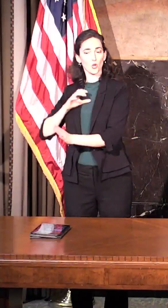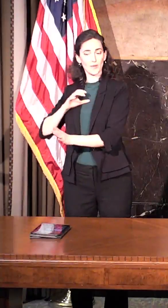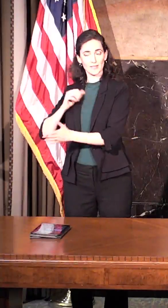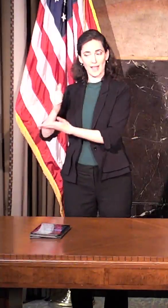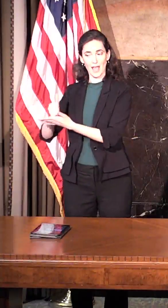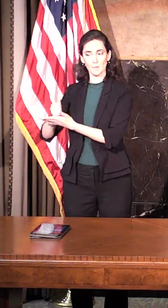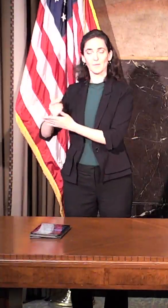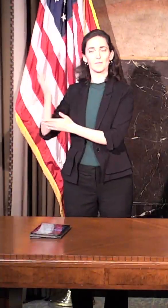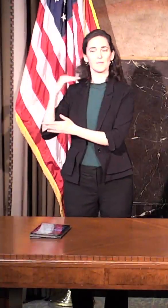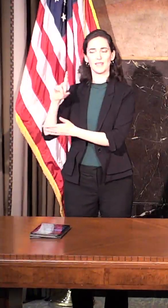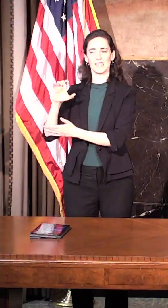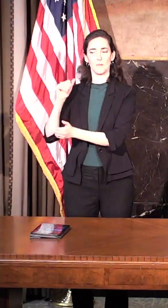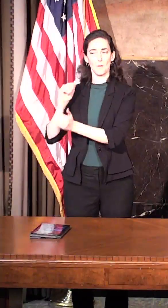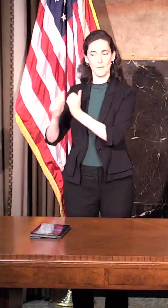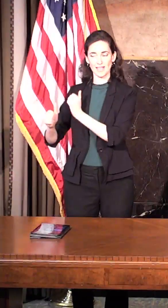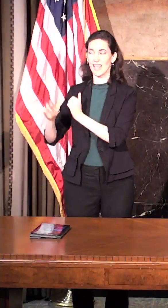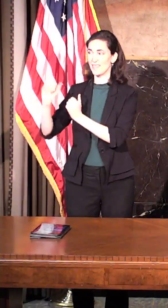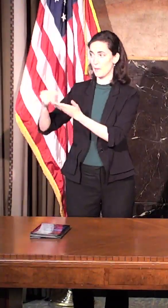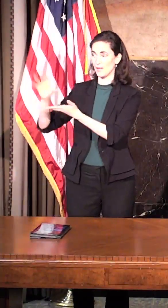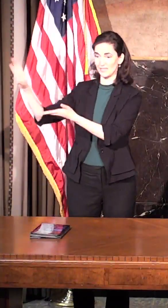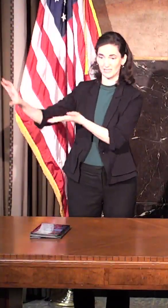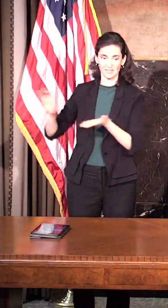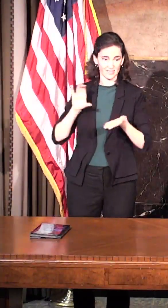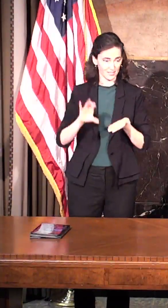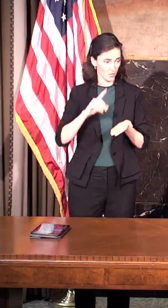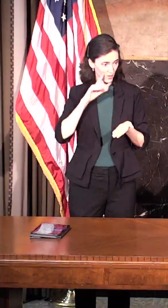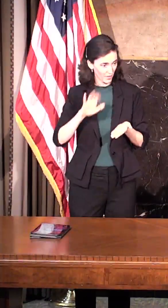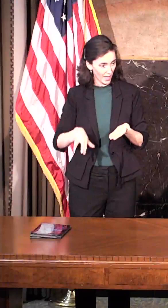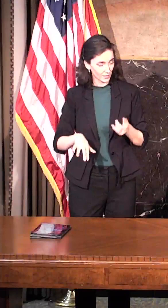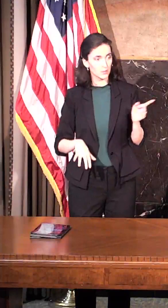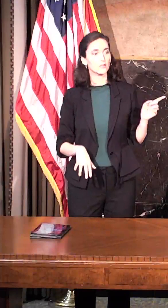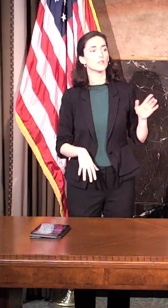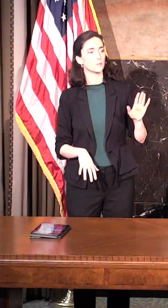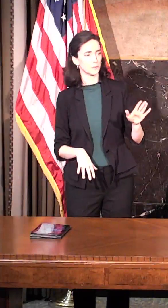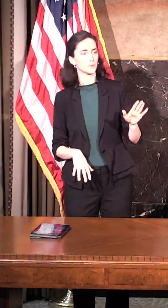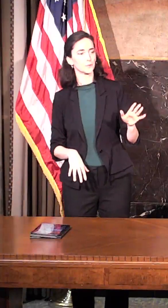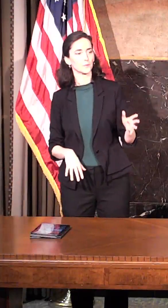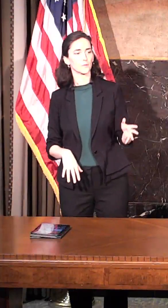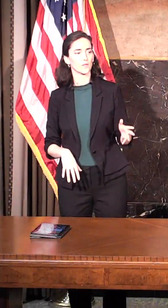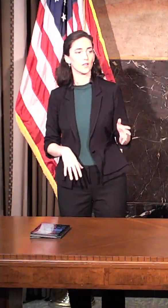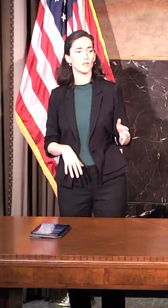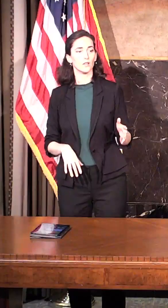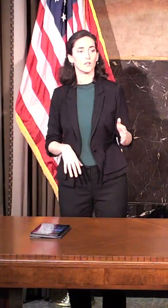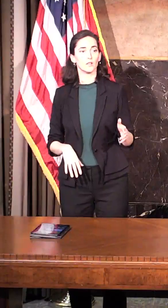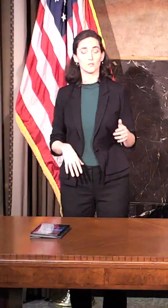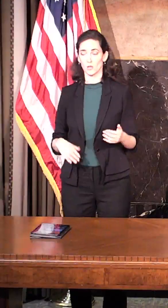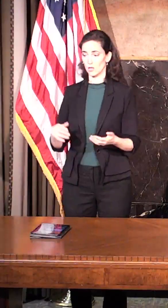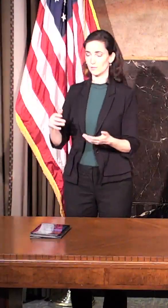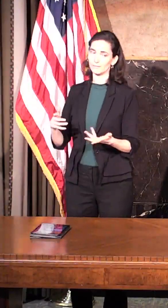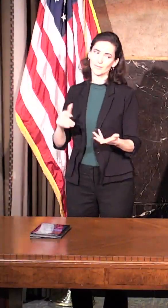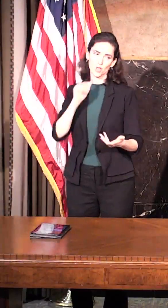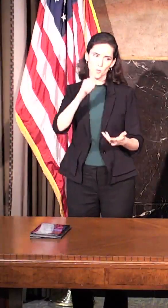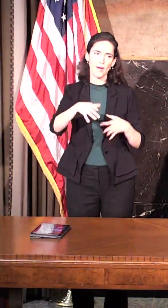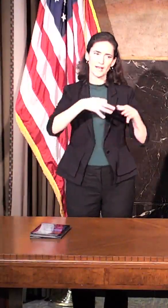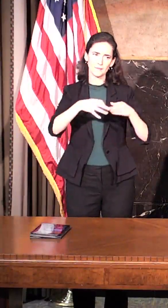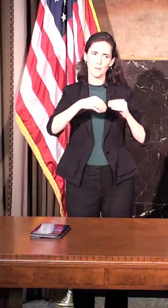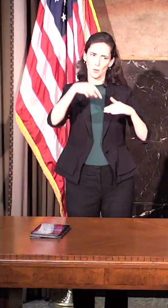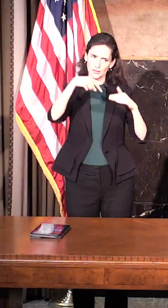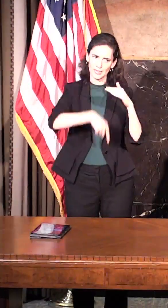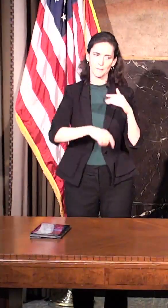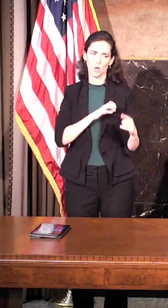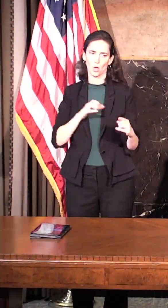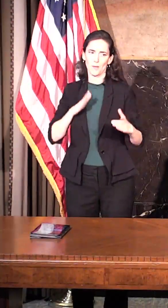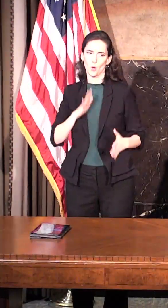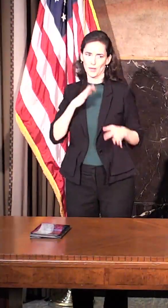passed in December to help offset something? Well, the biggest part of it, and again, this will be detailed tomorrow by the